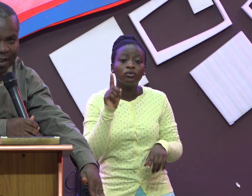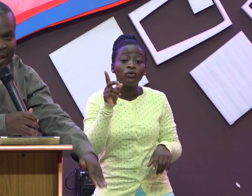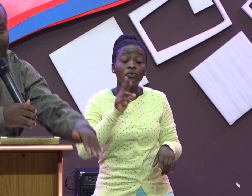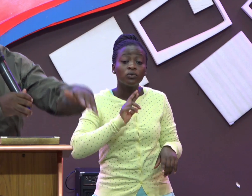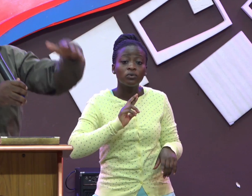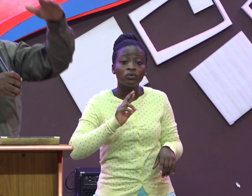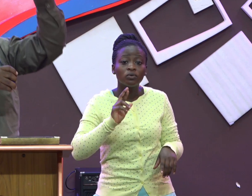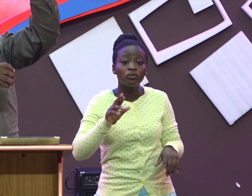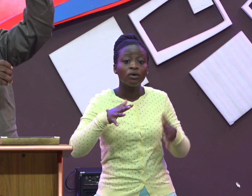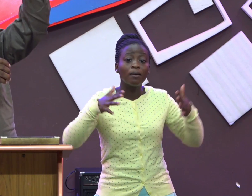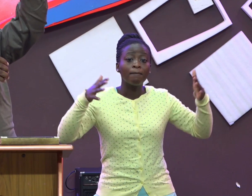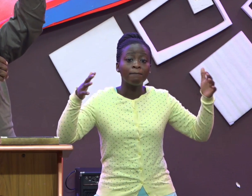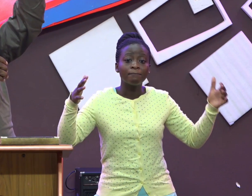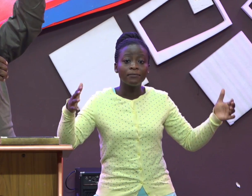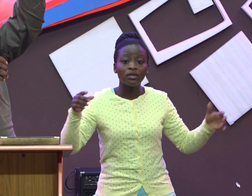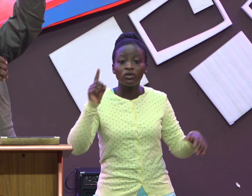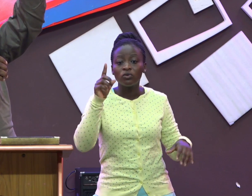yourself.